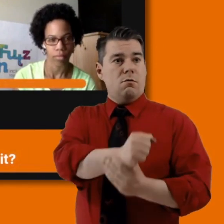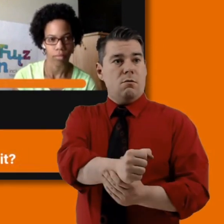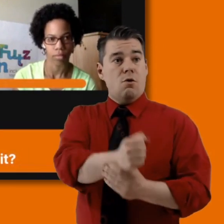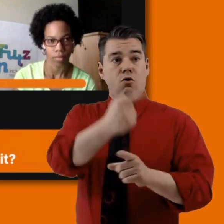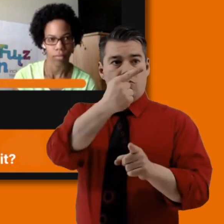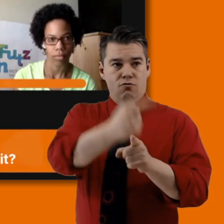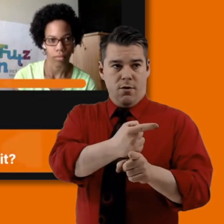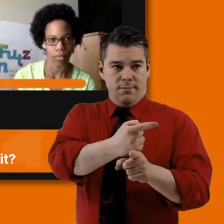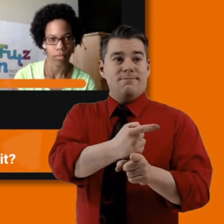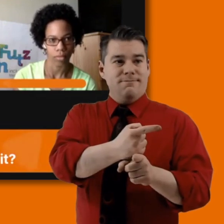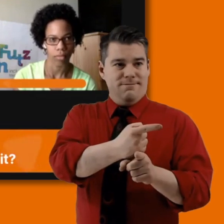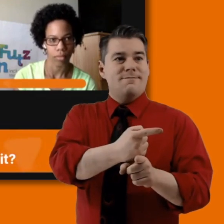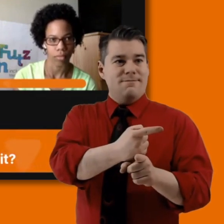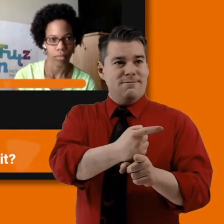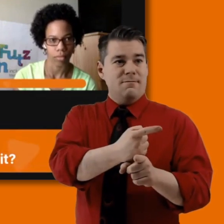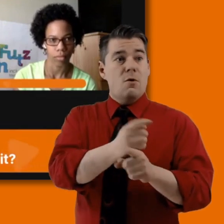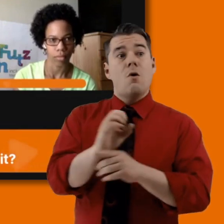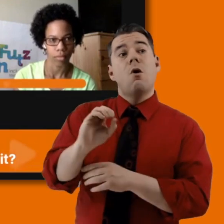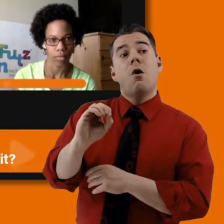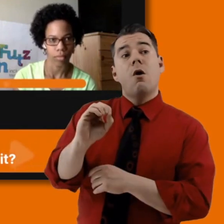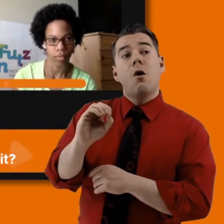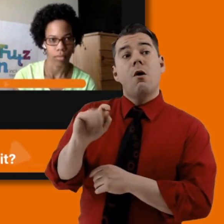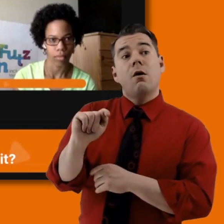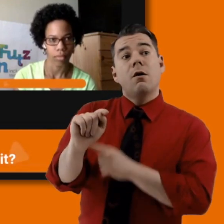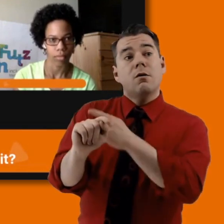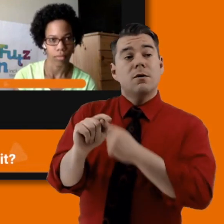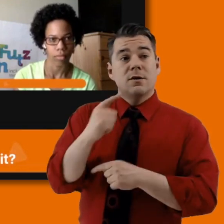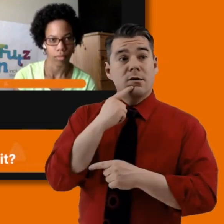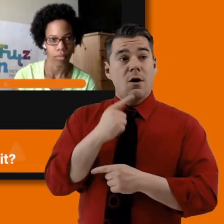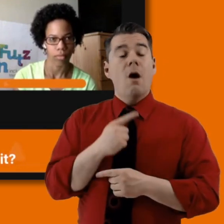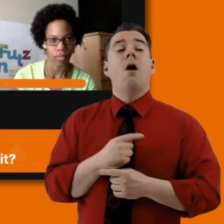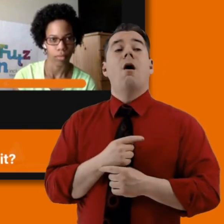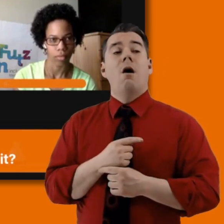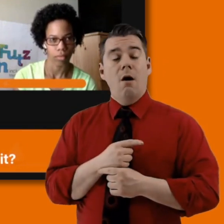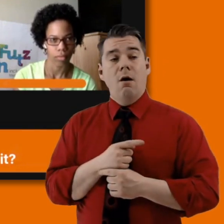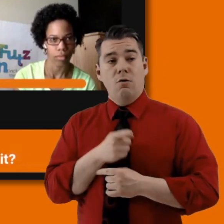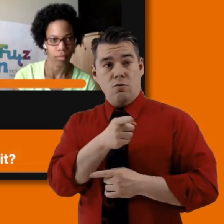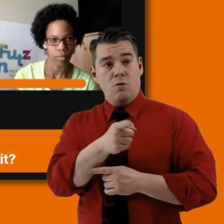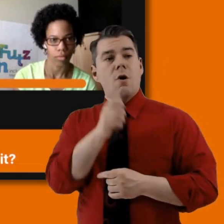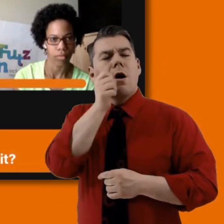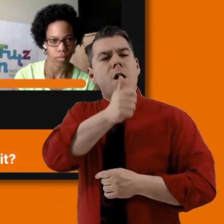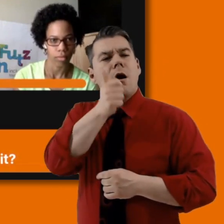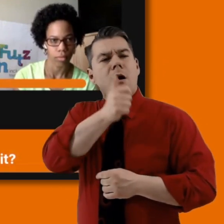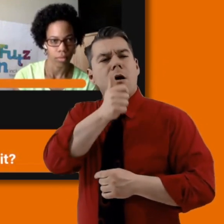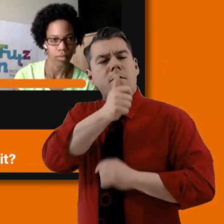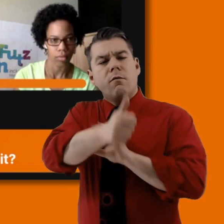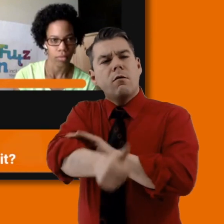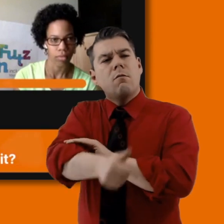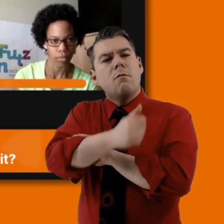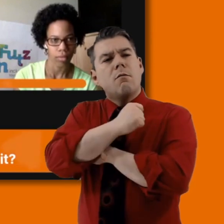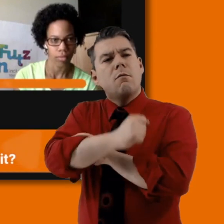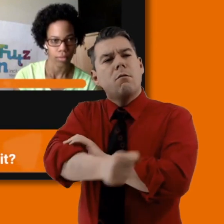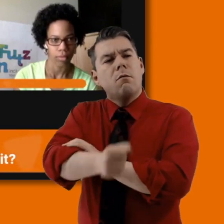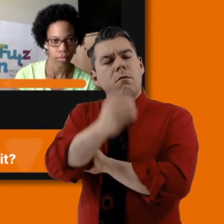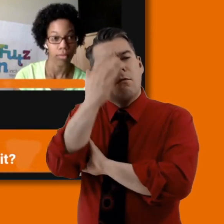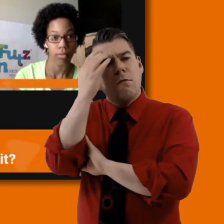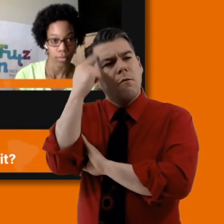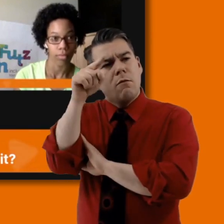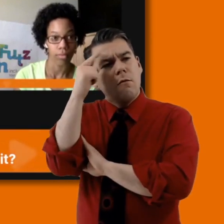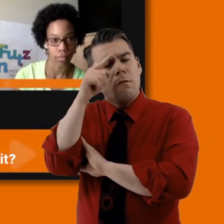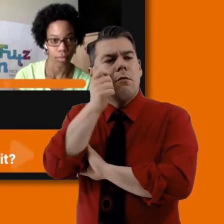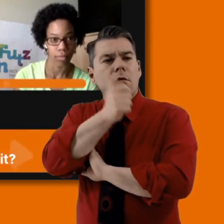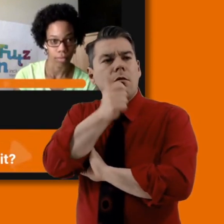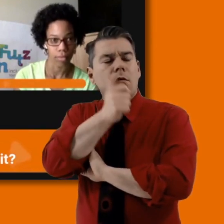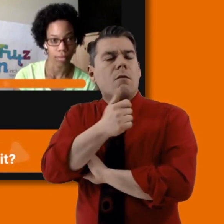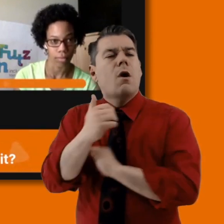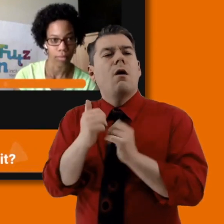correct. And then the OT practitioner will say, okay, well, what do you do in your daily life that you need to bend your elbow joint for,